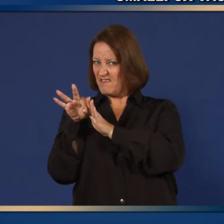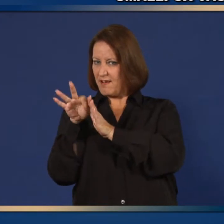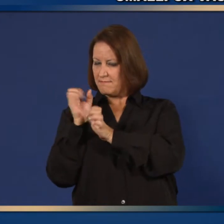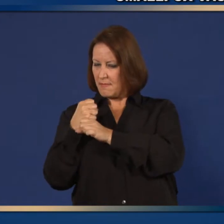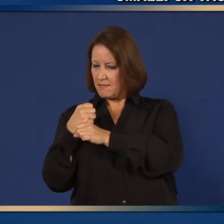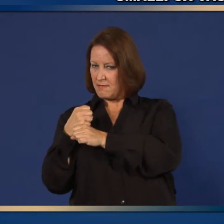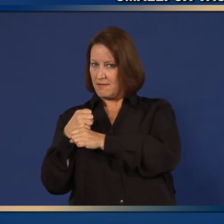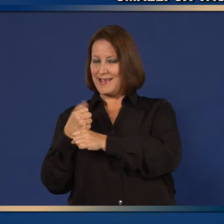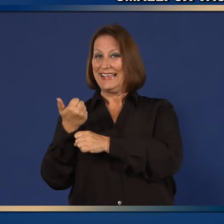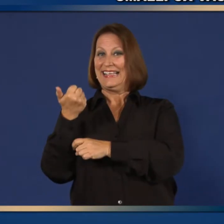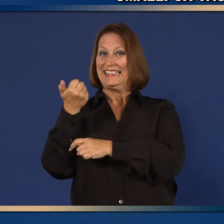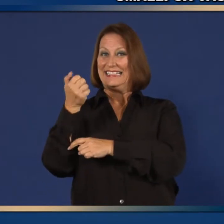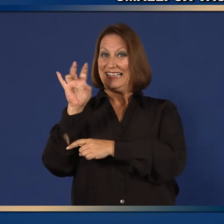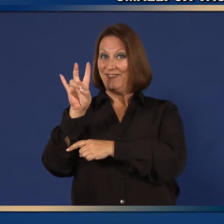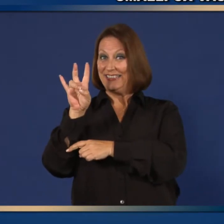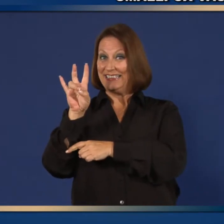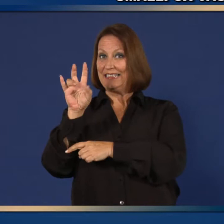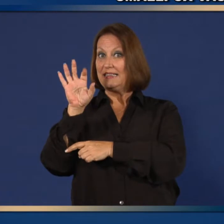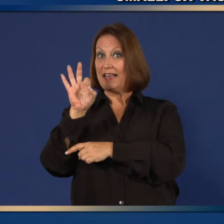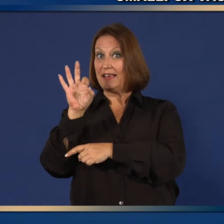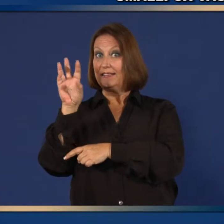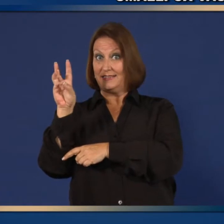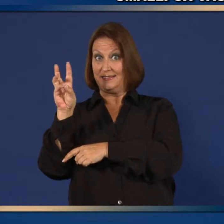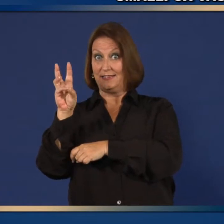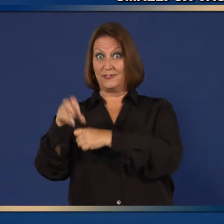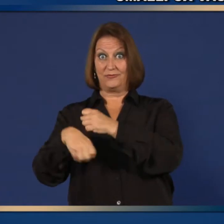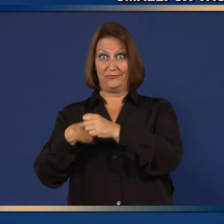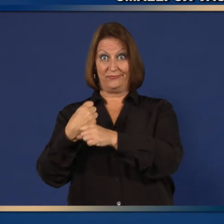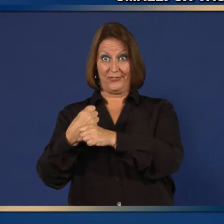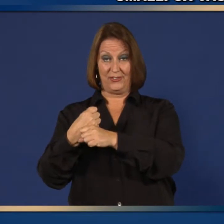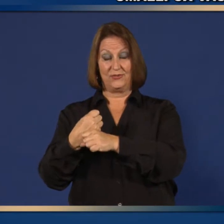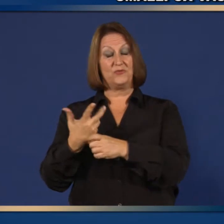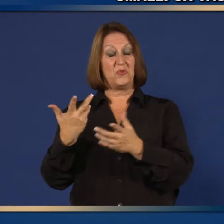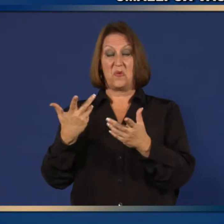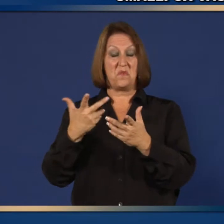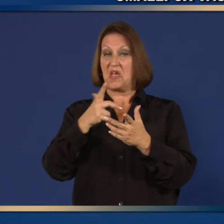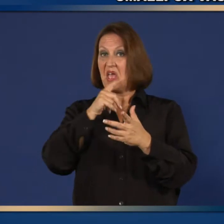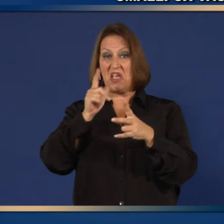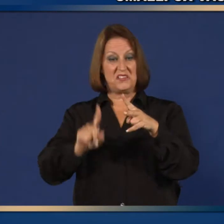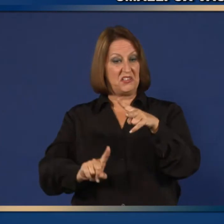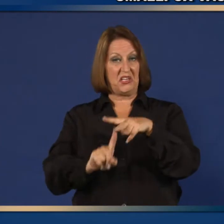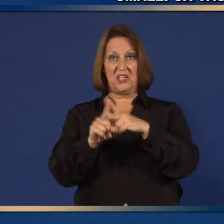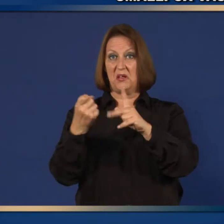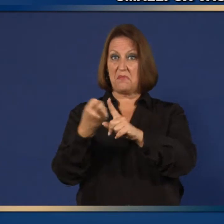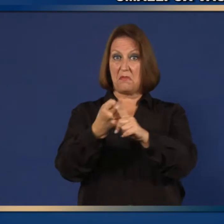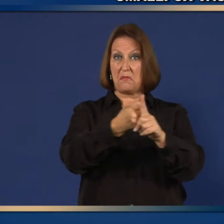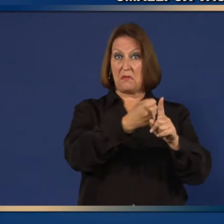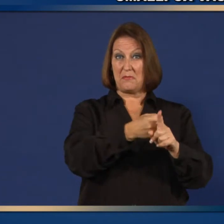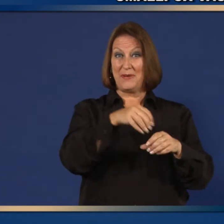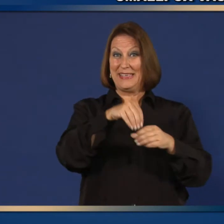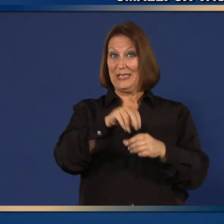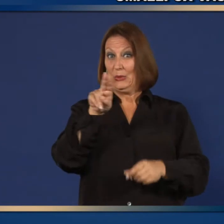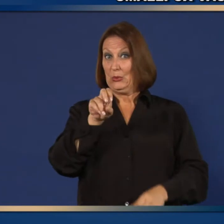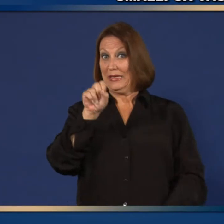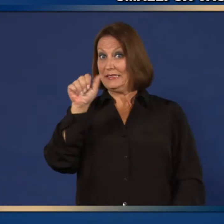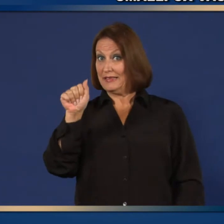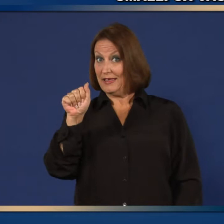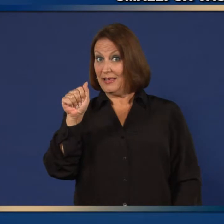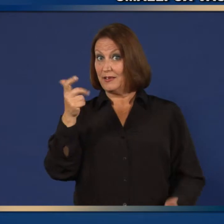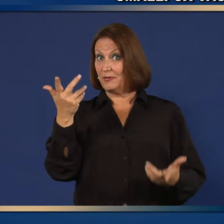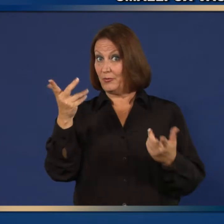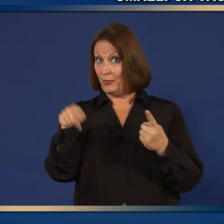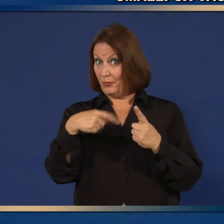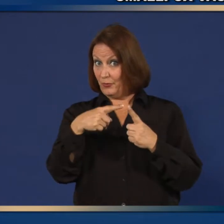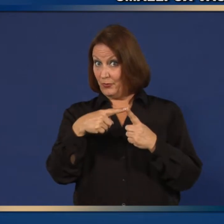As a result, the last outbreak of smallpox in the United States was in